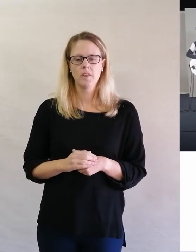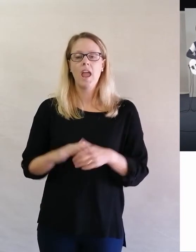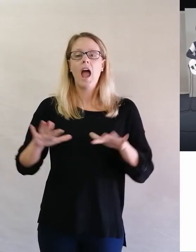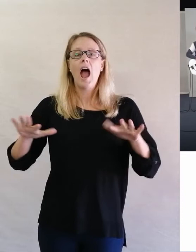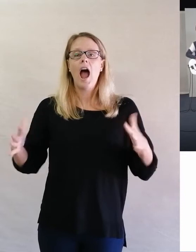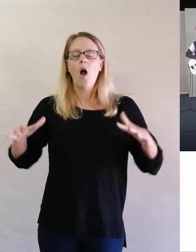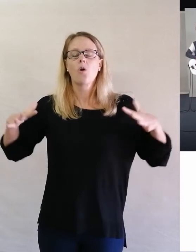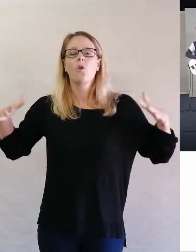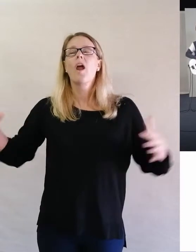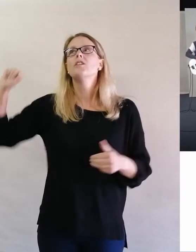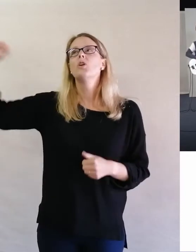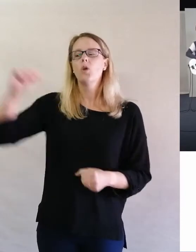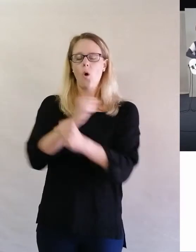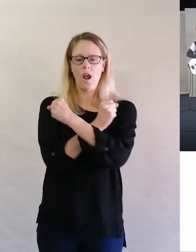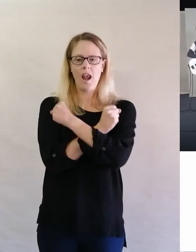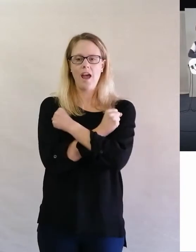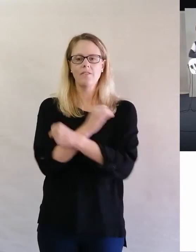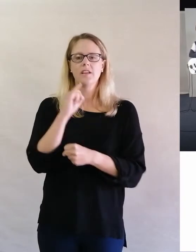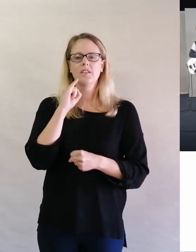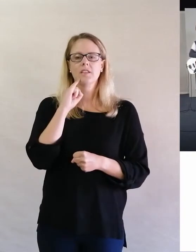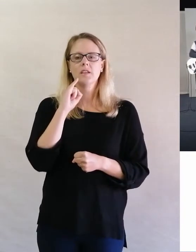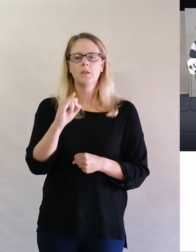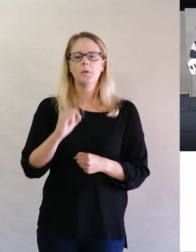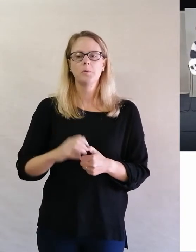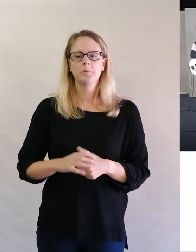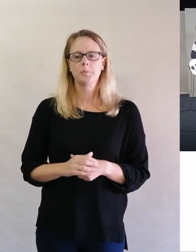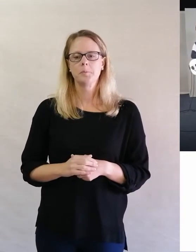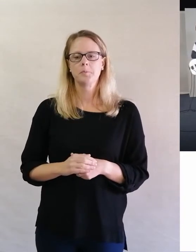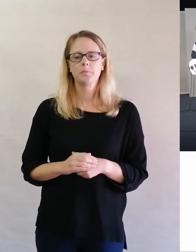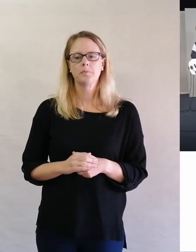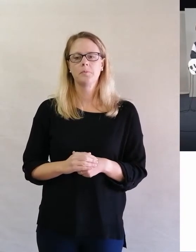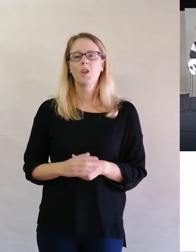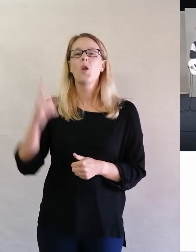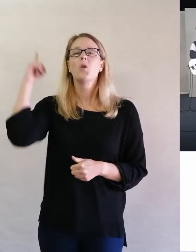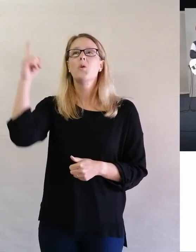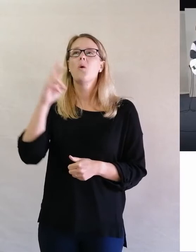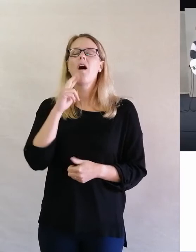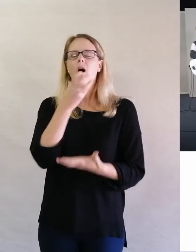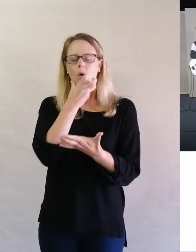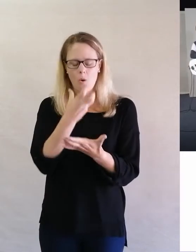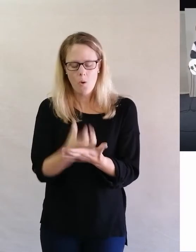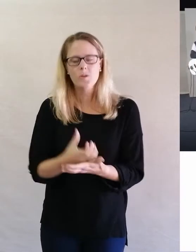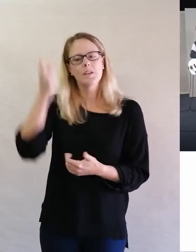How great your love. Love you, great King. Awesome King.